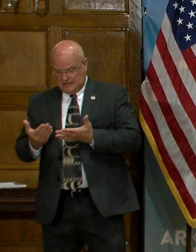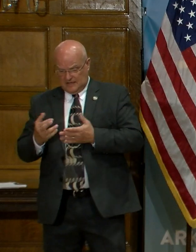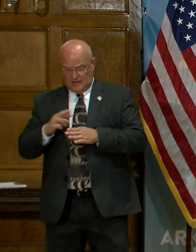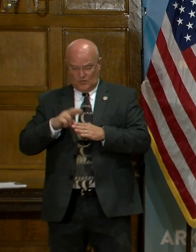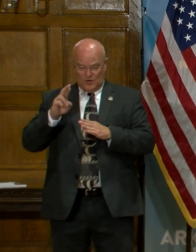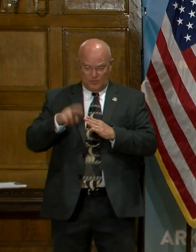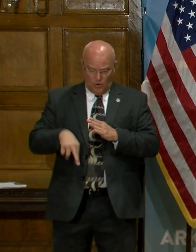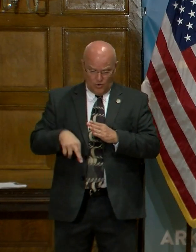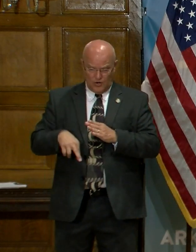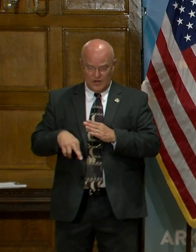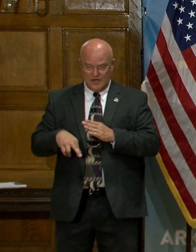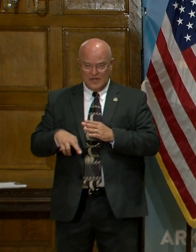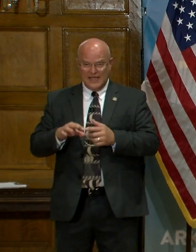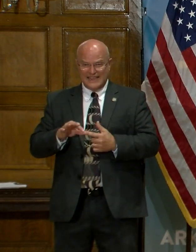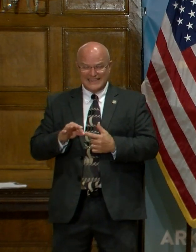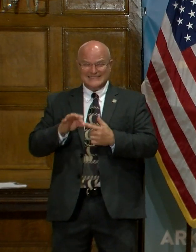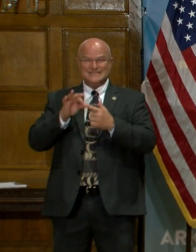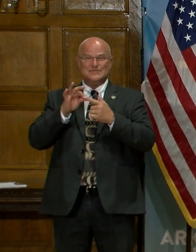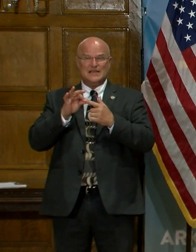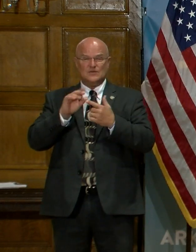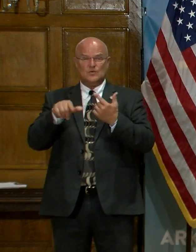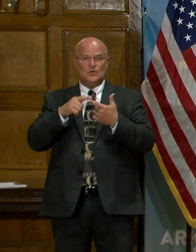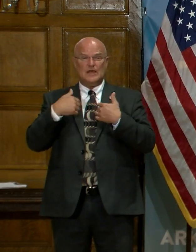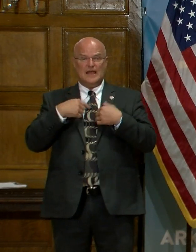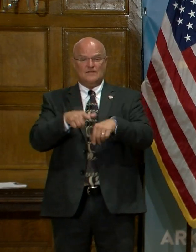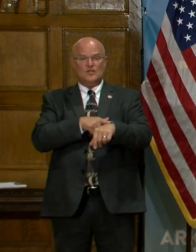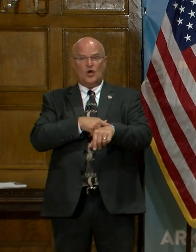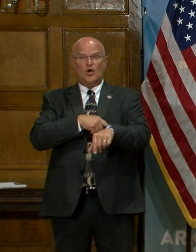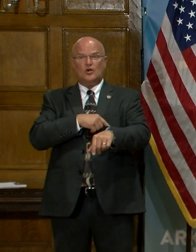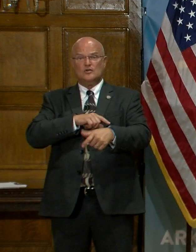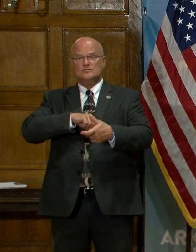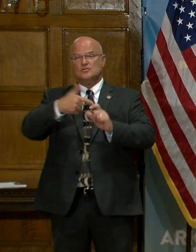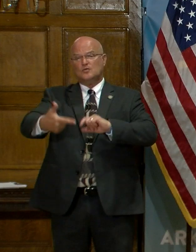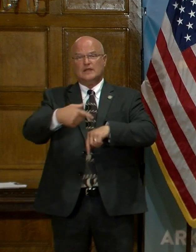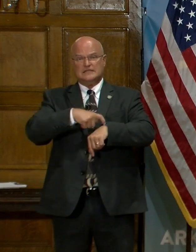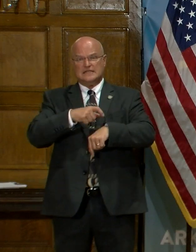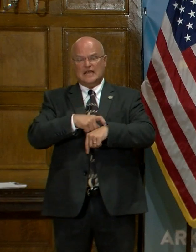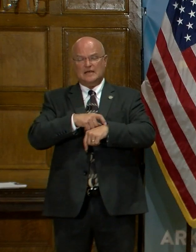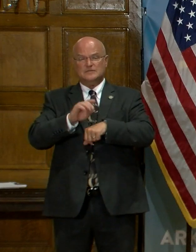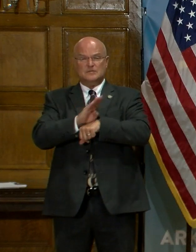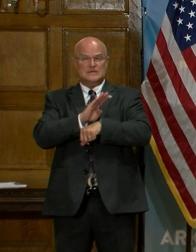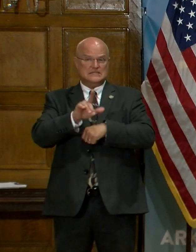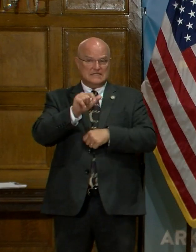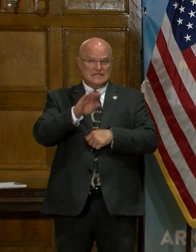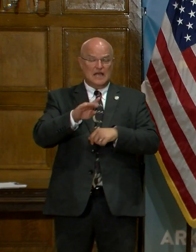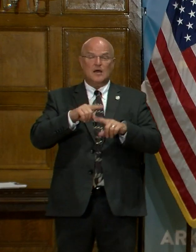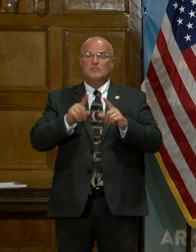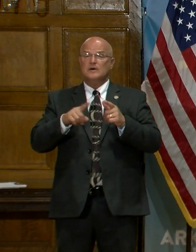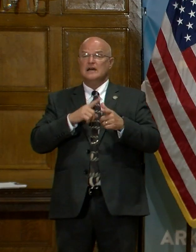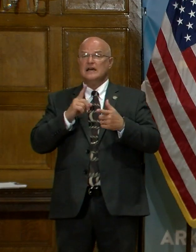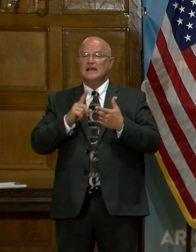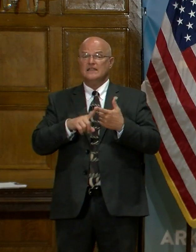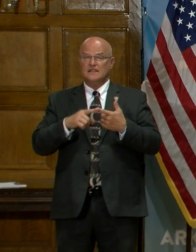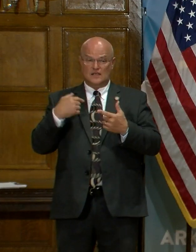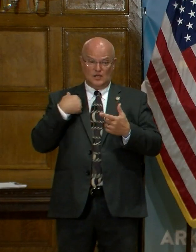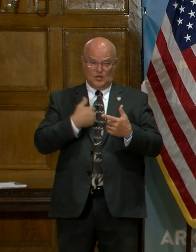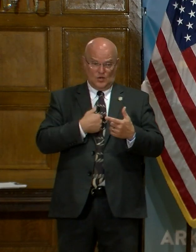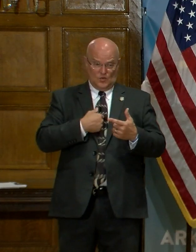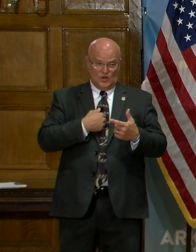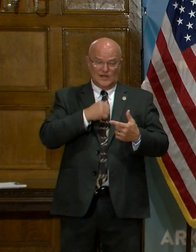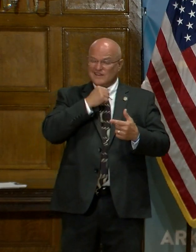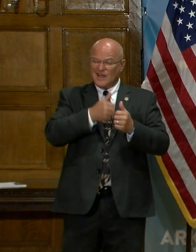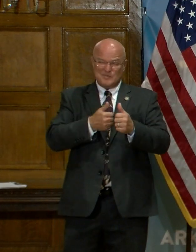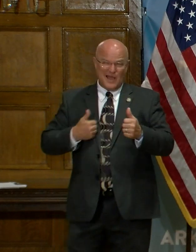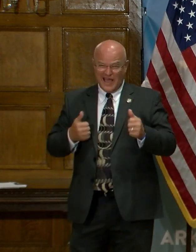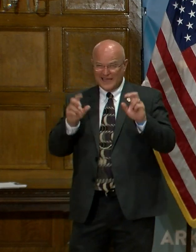the report, especially when we have longer turnaround times in our commercial labs. But then, you know, we are